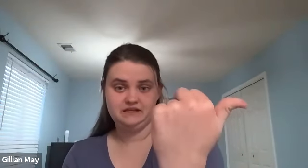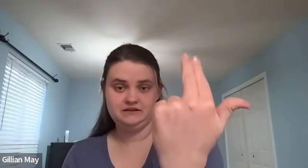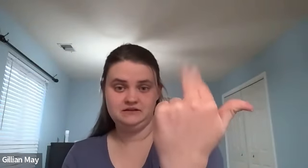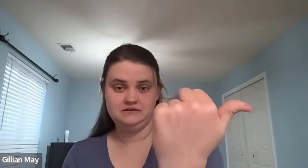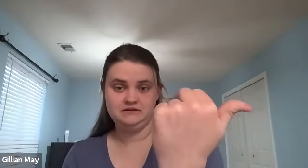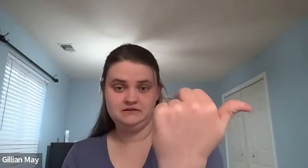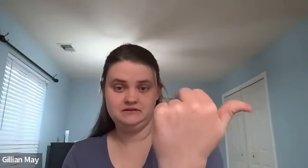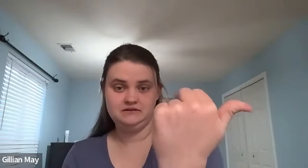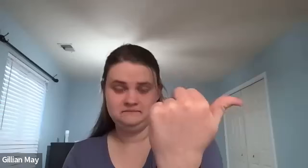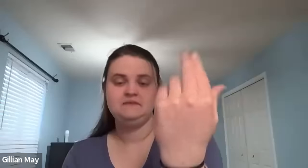13,